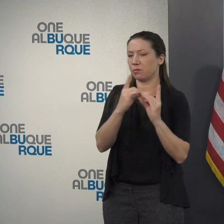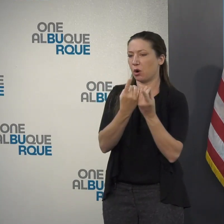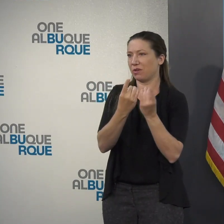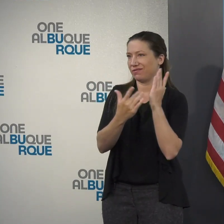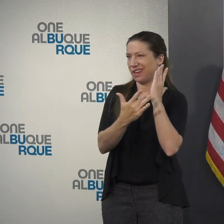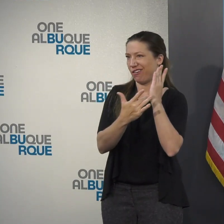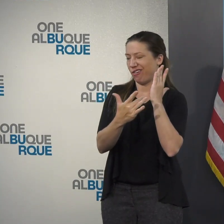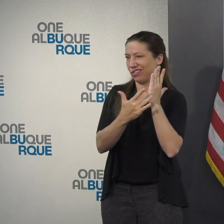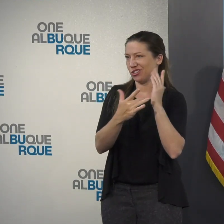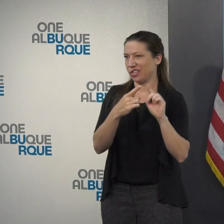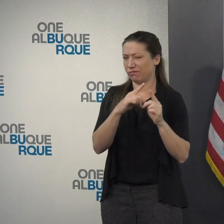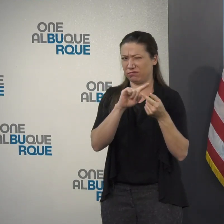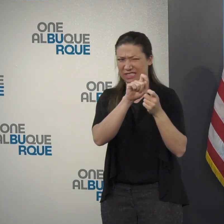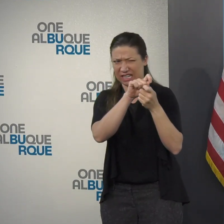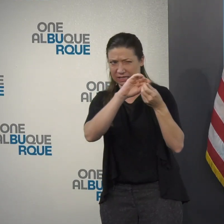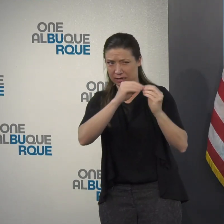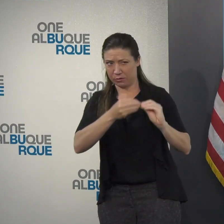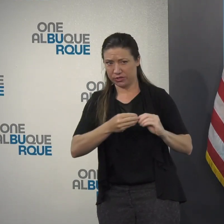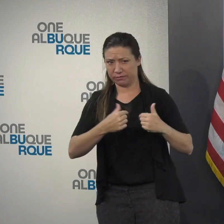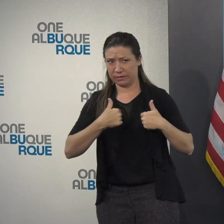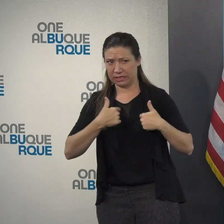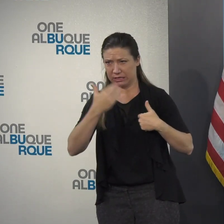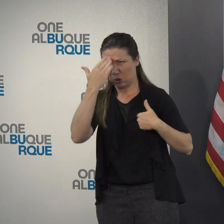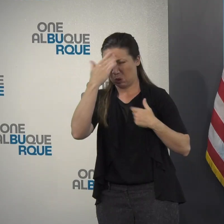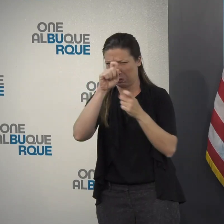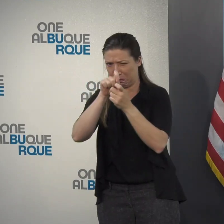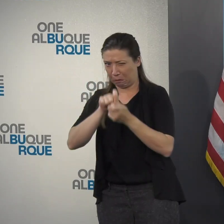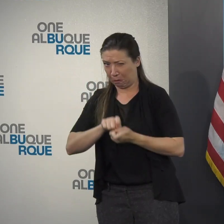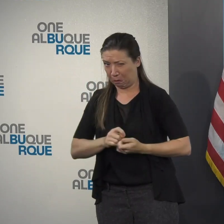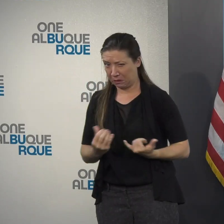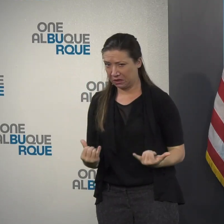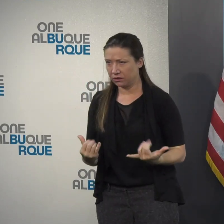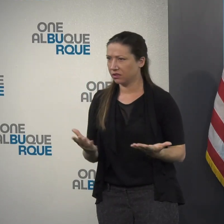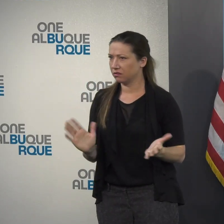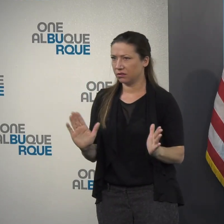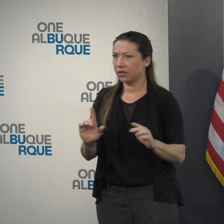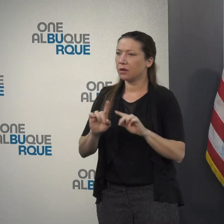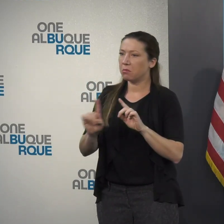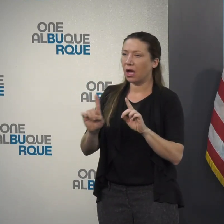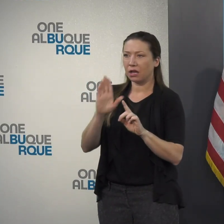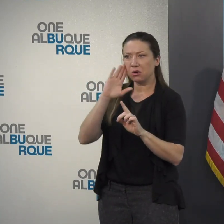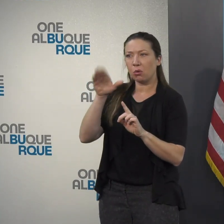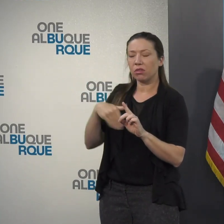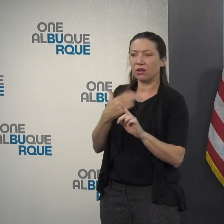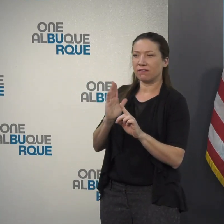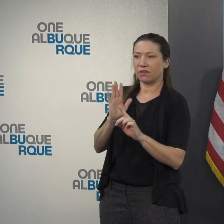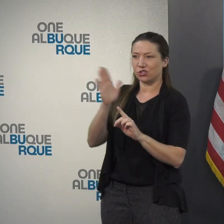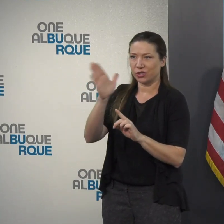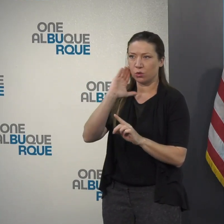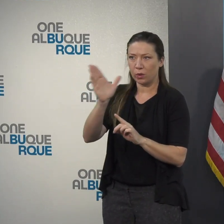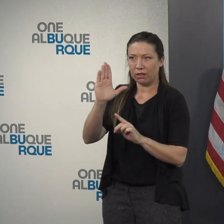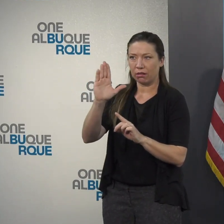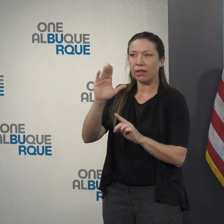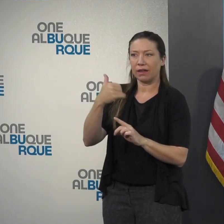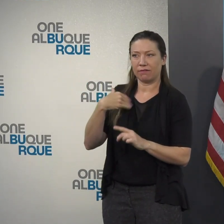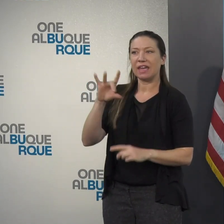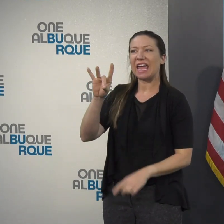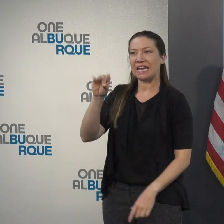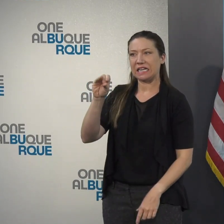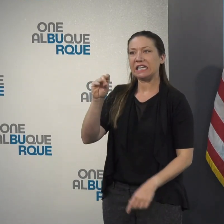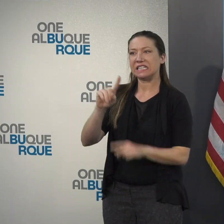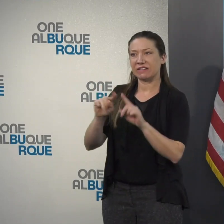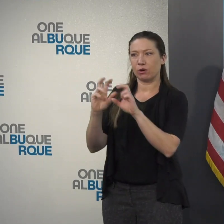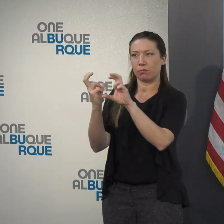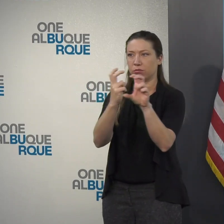I don't have those off the top of my head, other than, again, those number of eventually 80 hotspots. And so we'll follow up with you through Jesse on